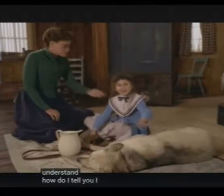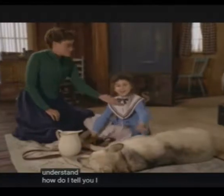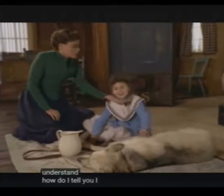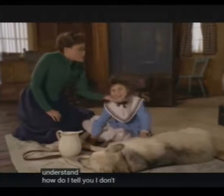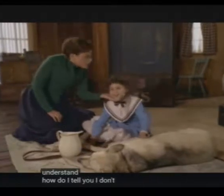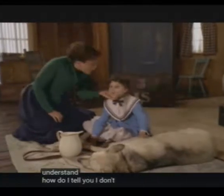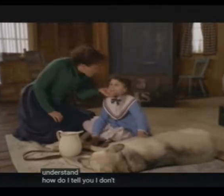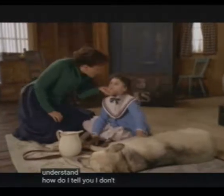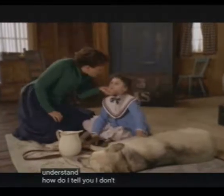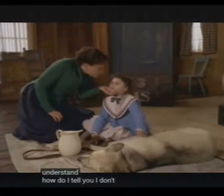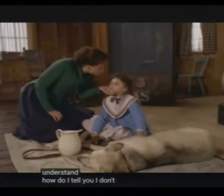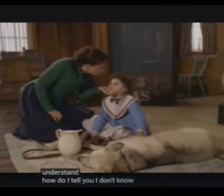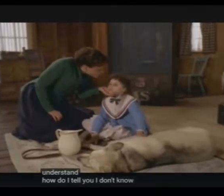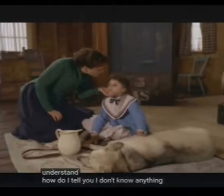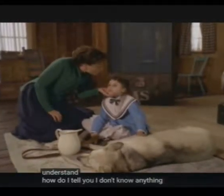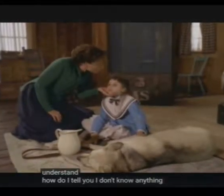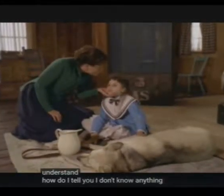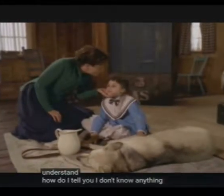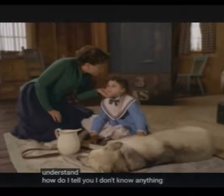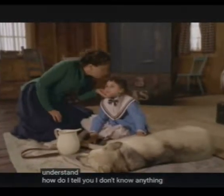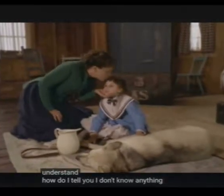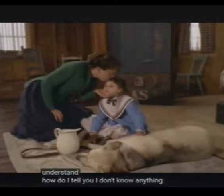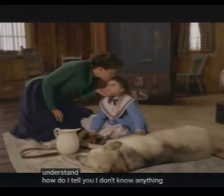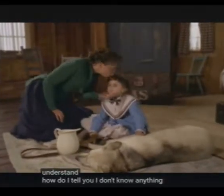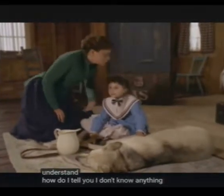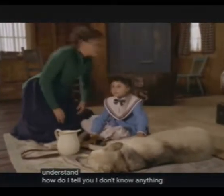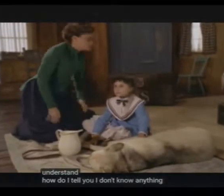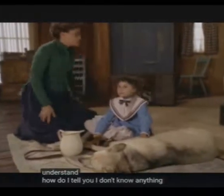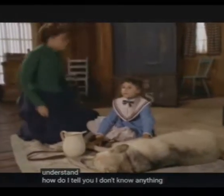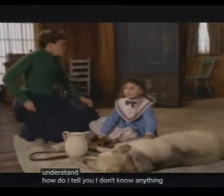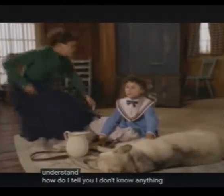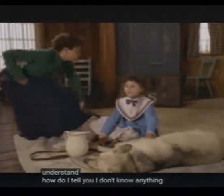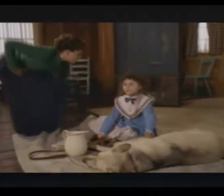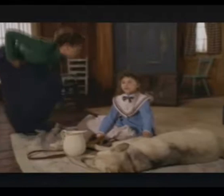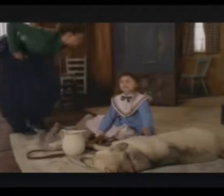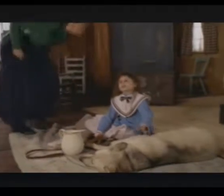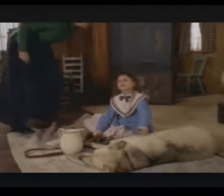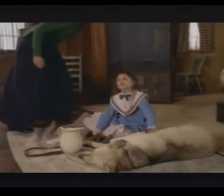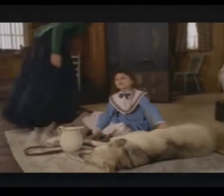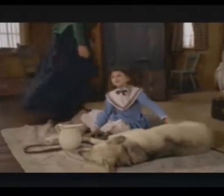I don't know anything.